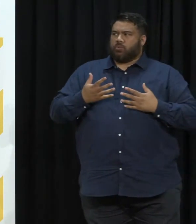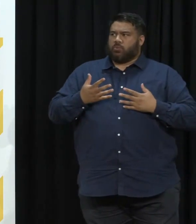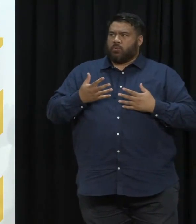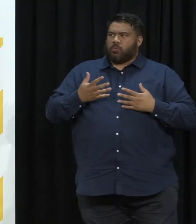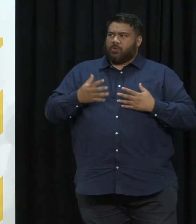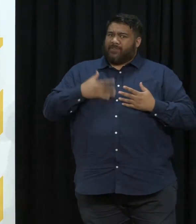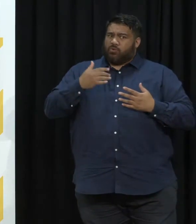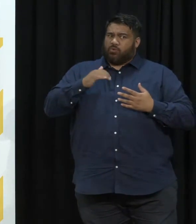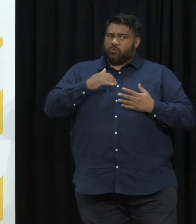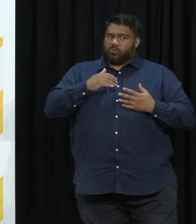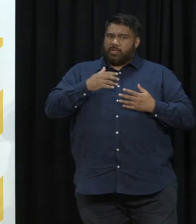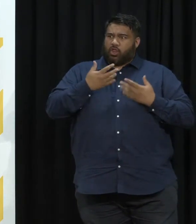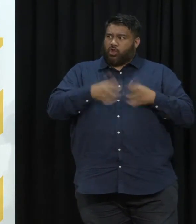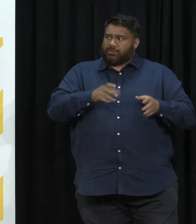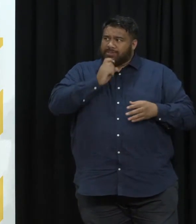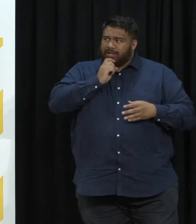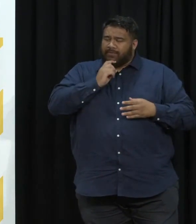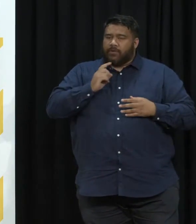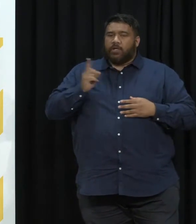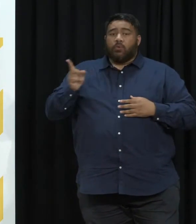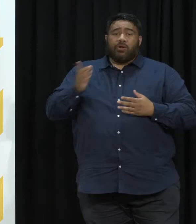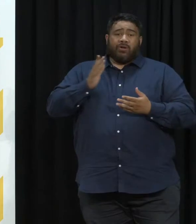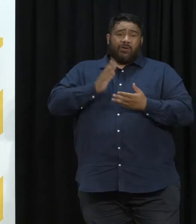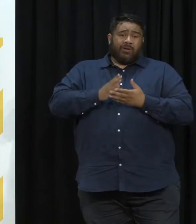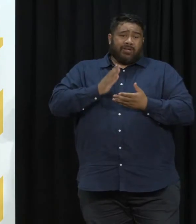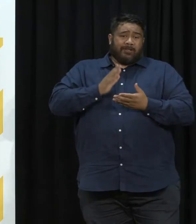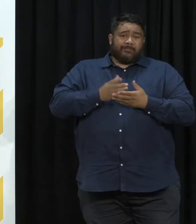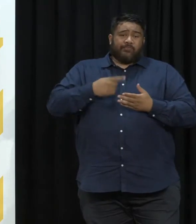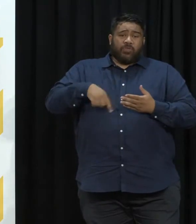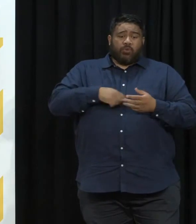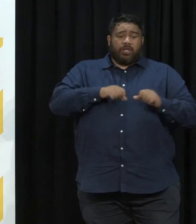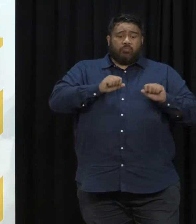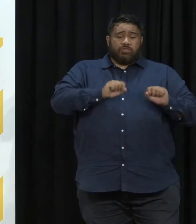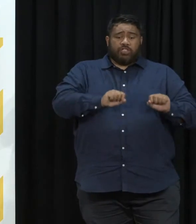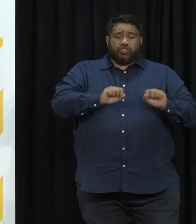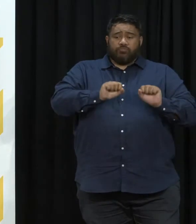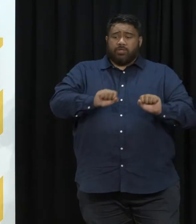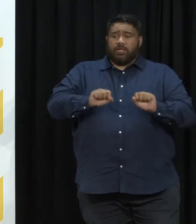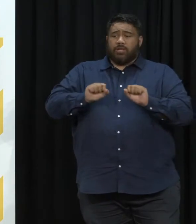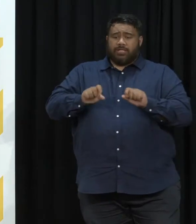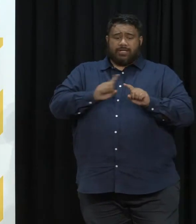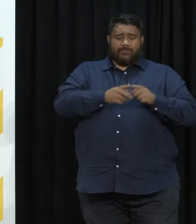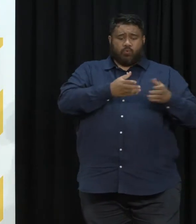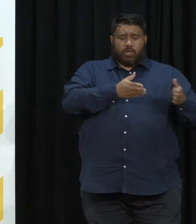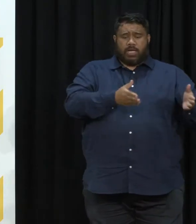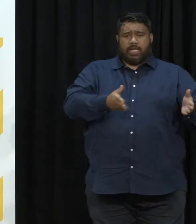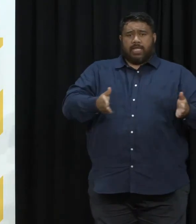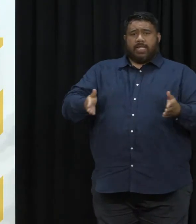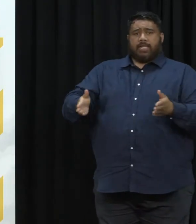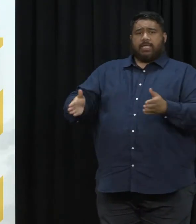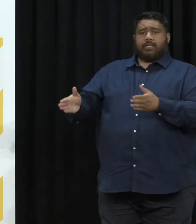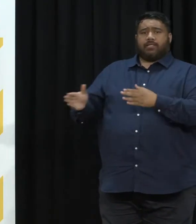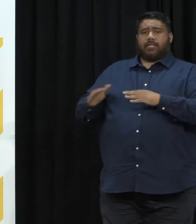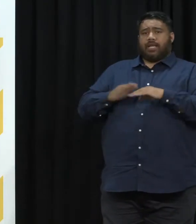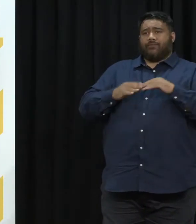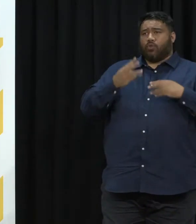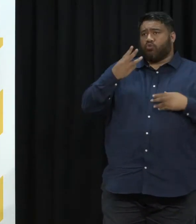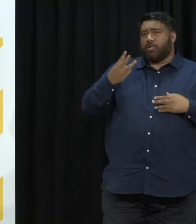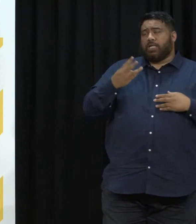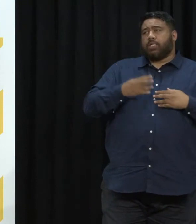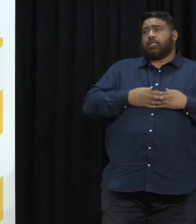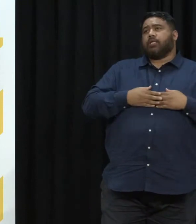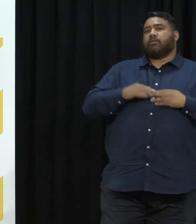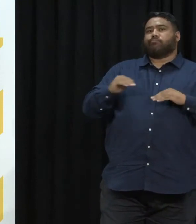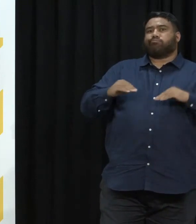Ultimately, what has led us here is the multiple layers of protection that we have put in place, including level 3, including contact